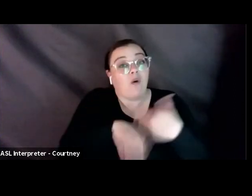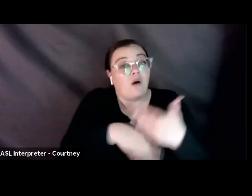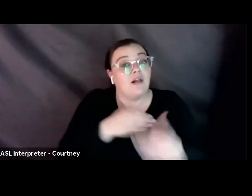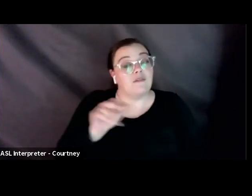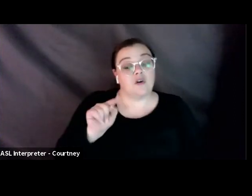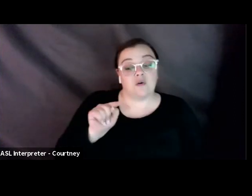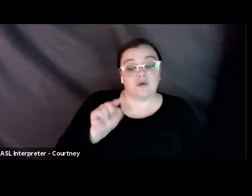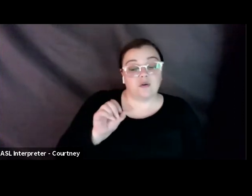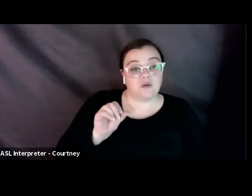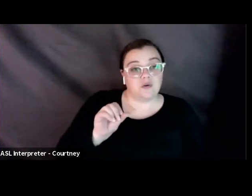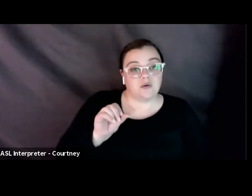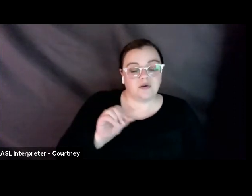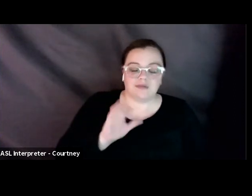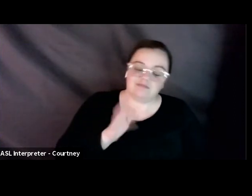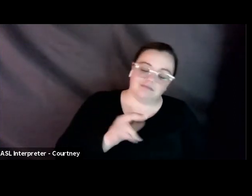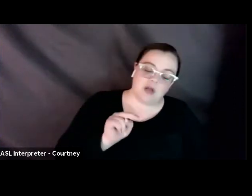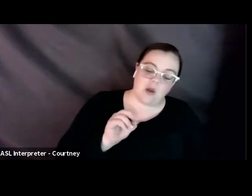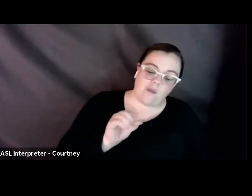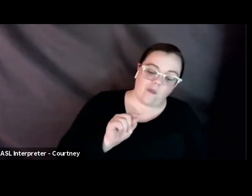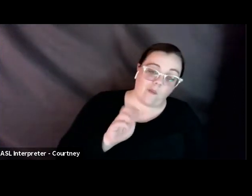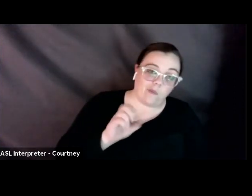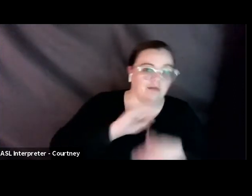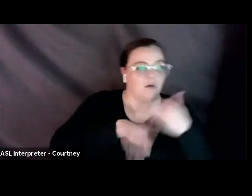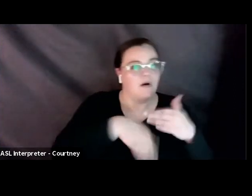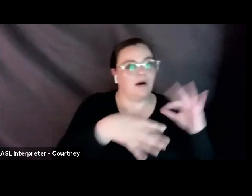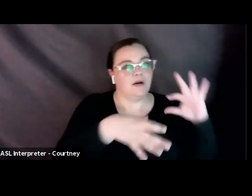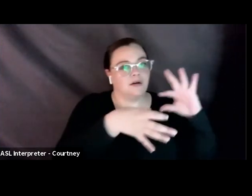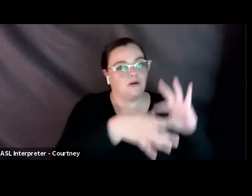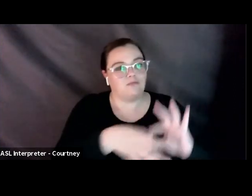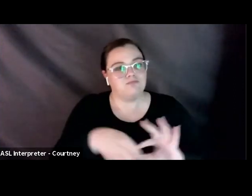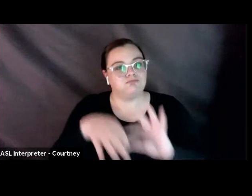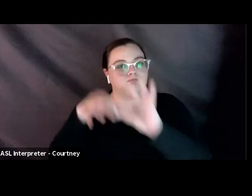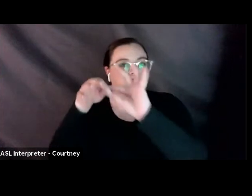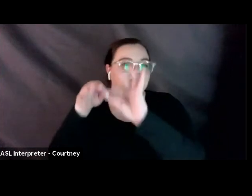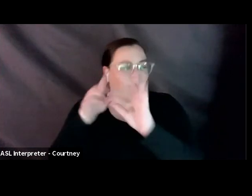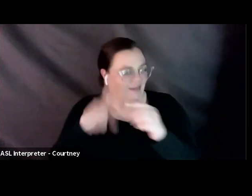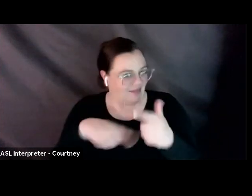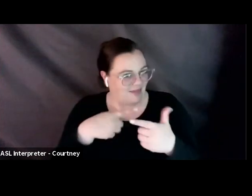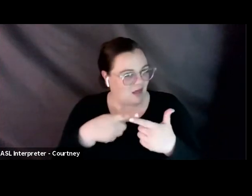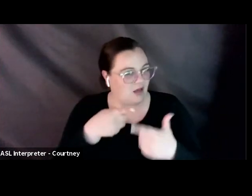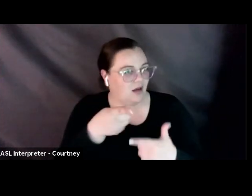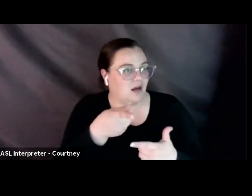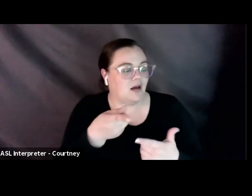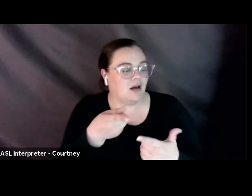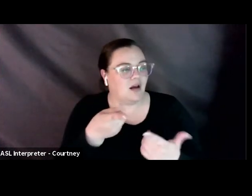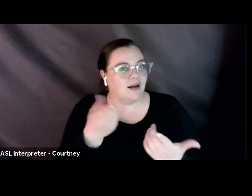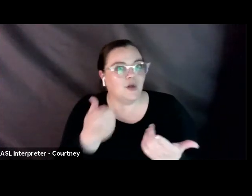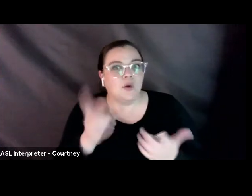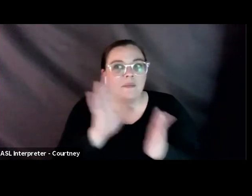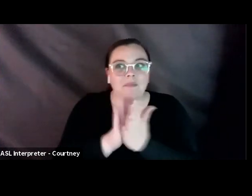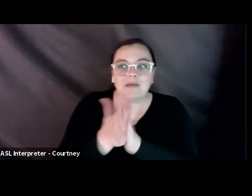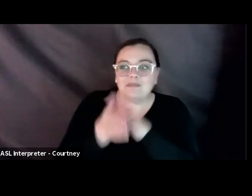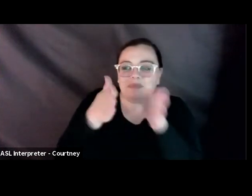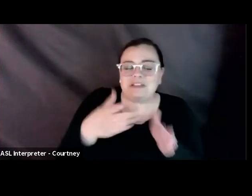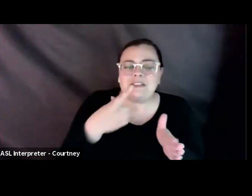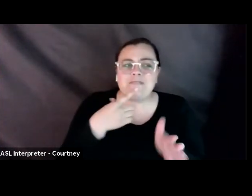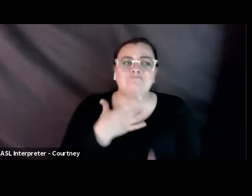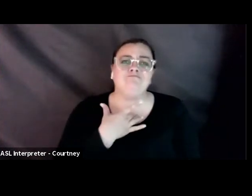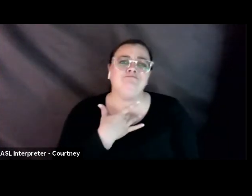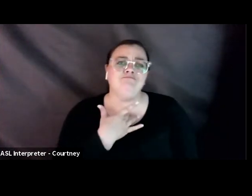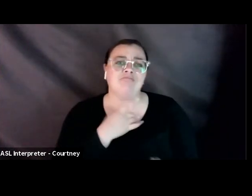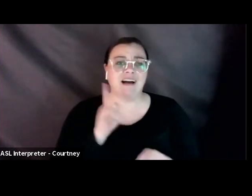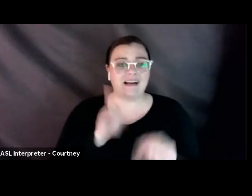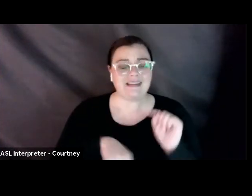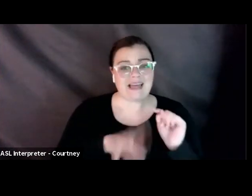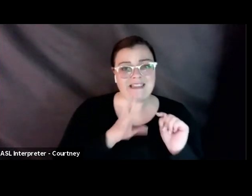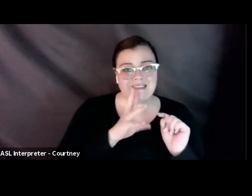right? And you don't want to be that person that says, oh, I can't go that high, or, you know, oh, could you change the key?